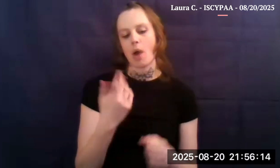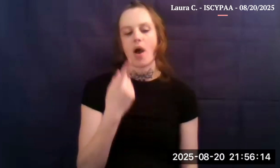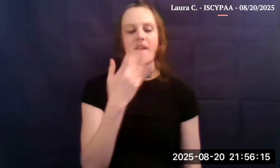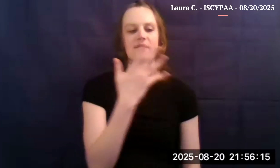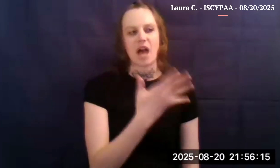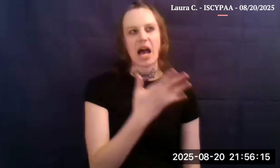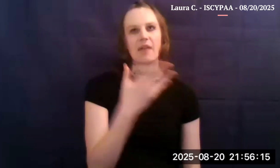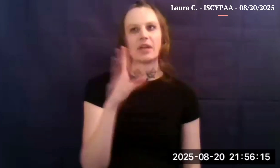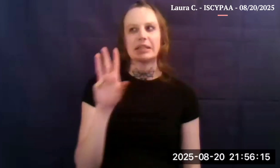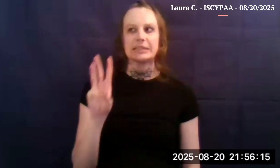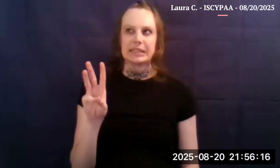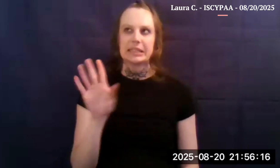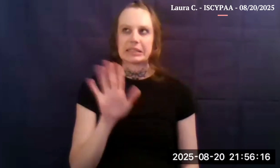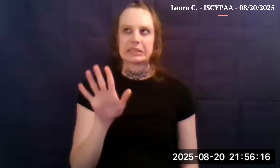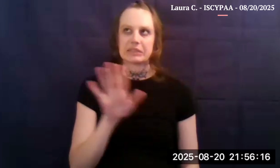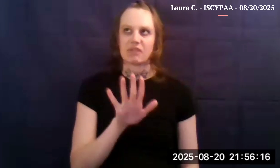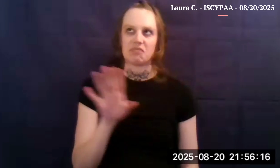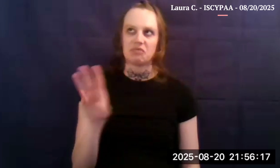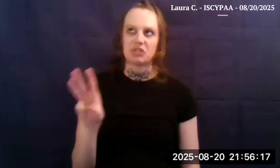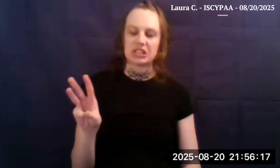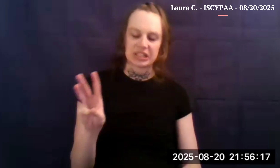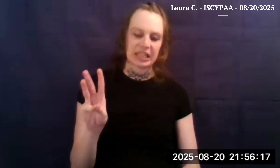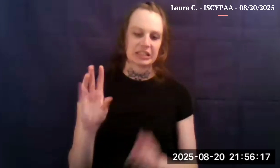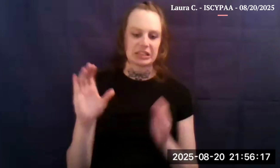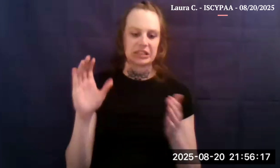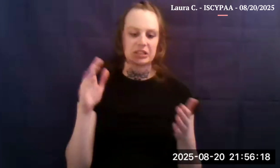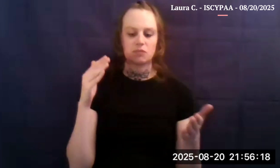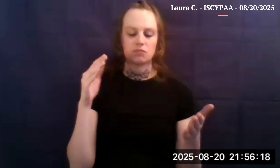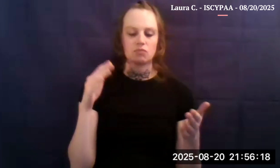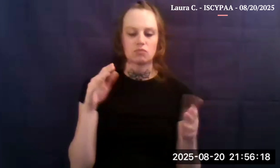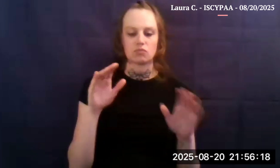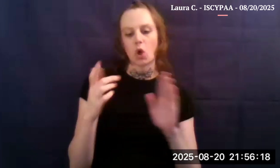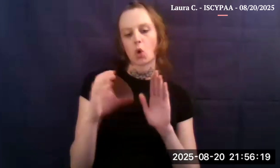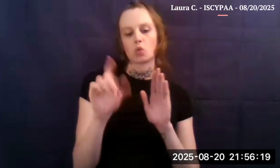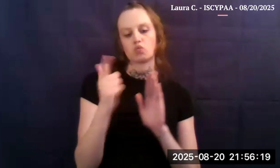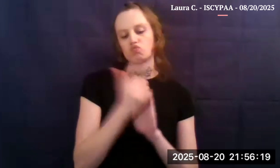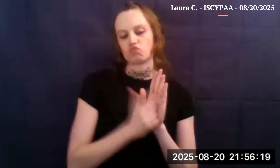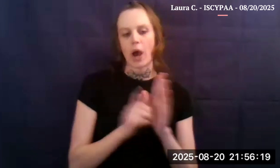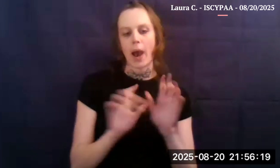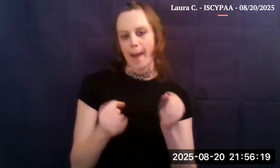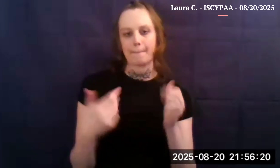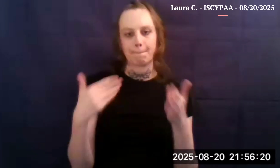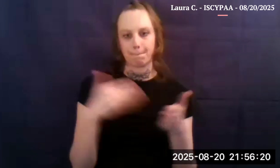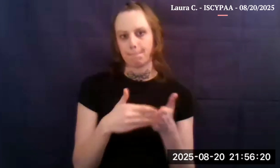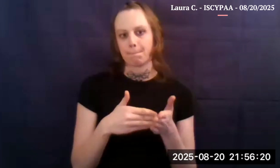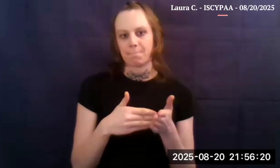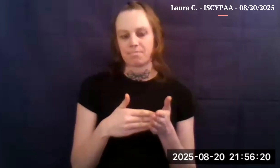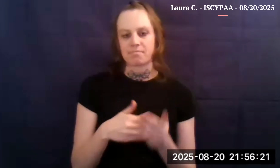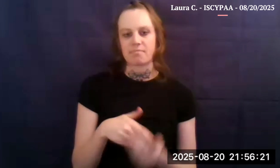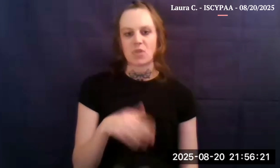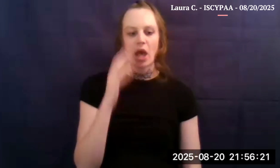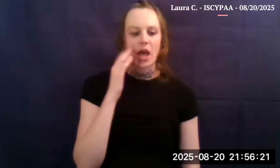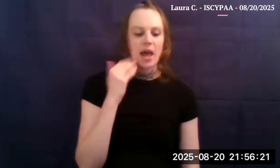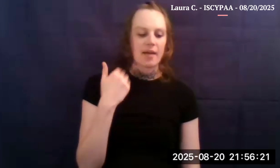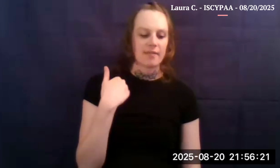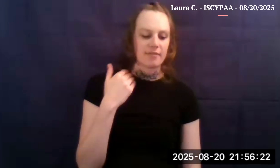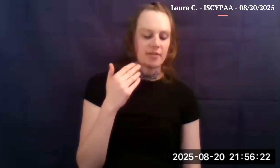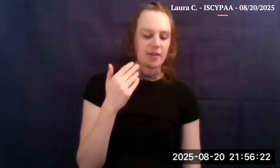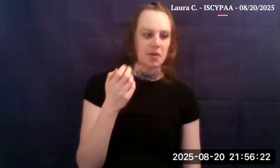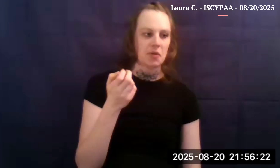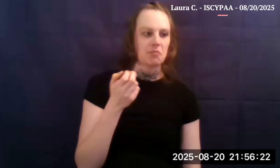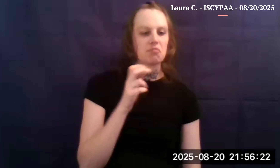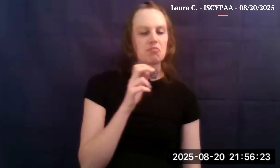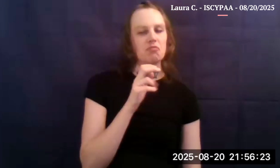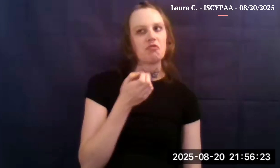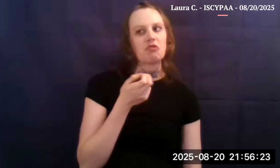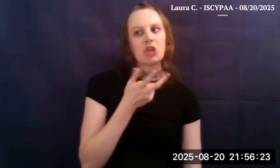about like 34 felony counts, a handful of misdemeanors. And like